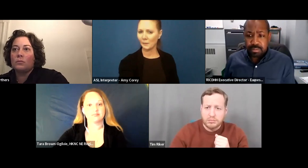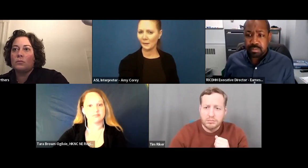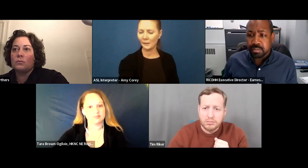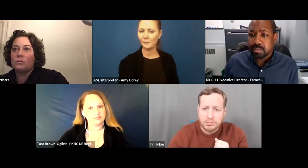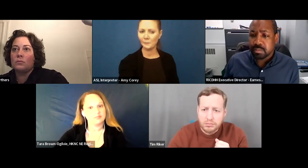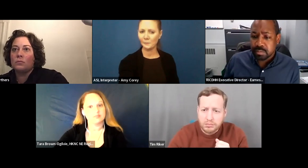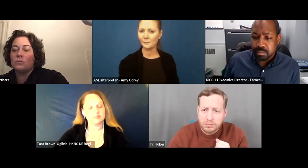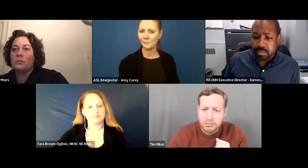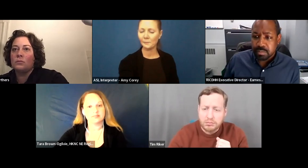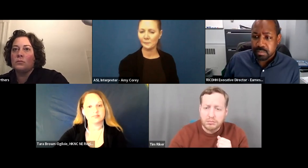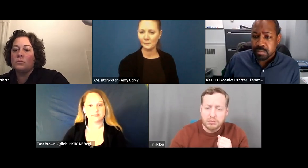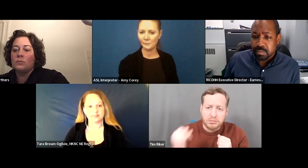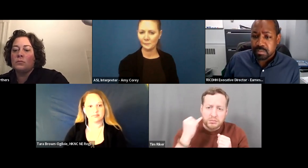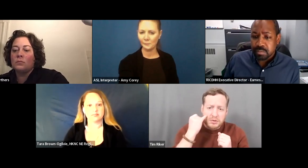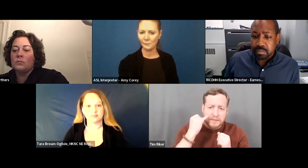Tim, again.